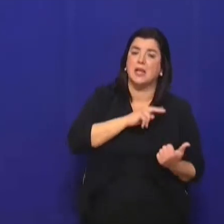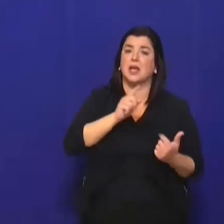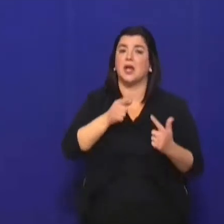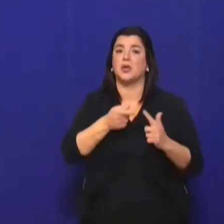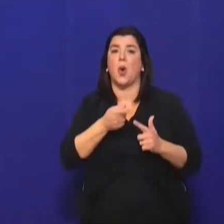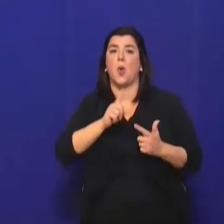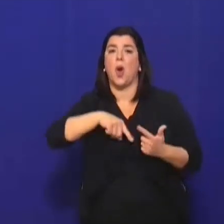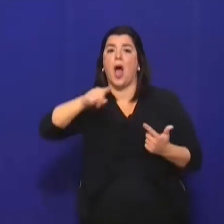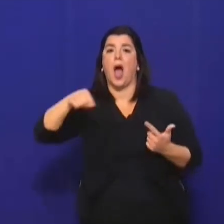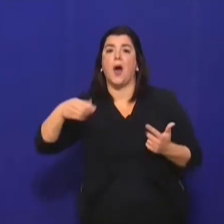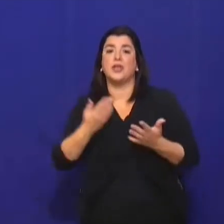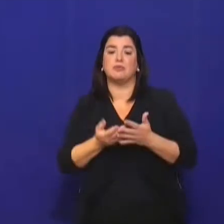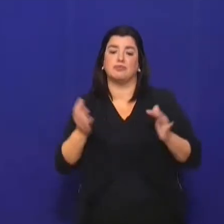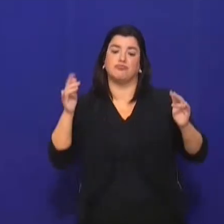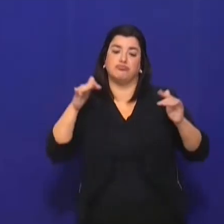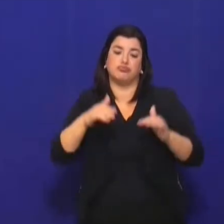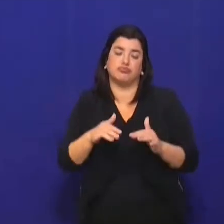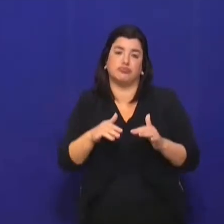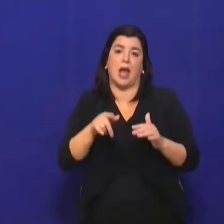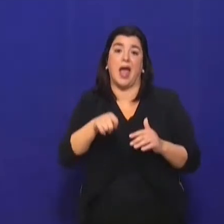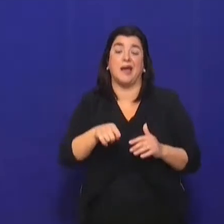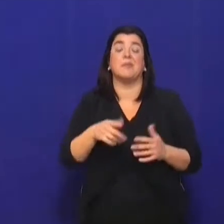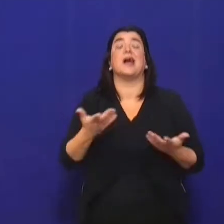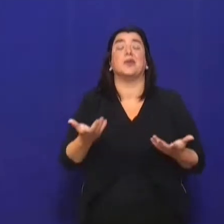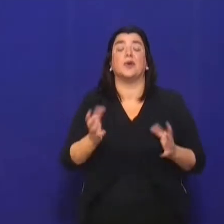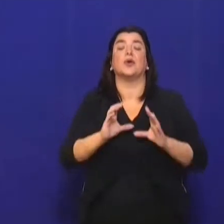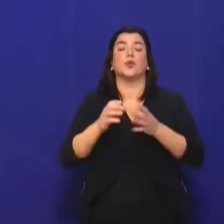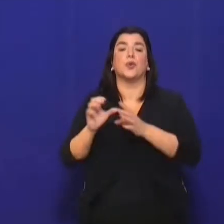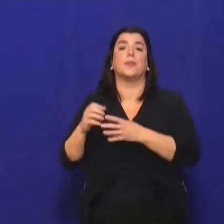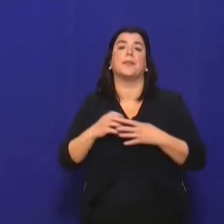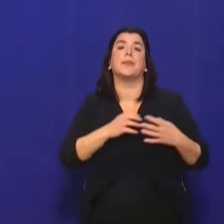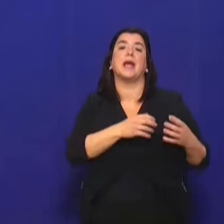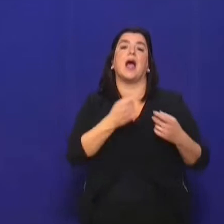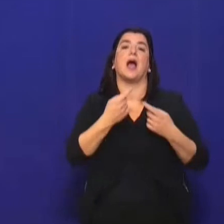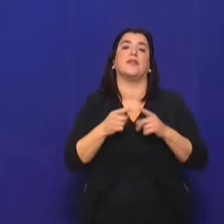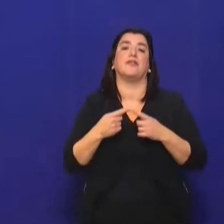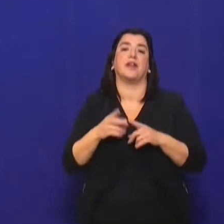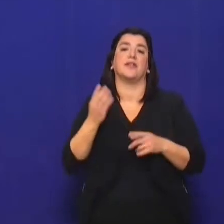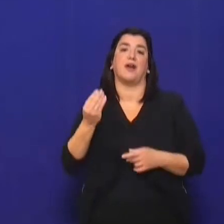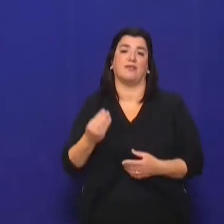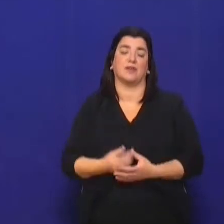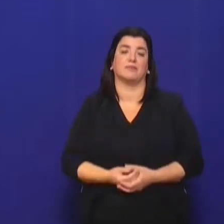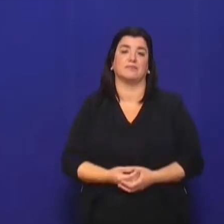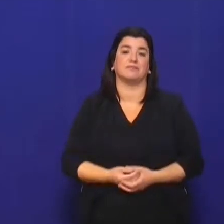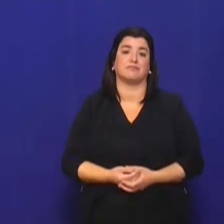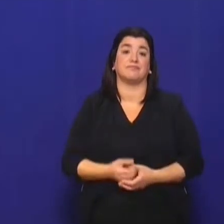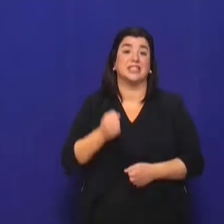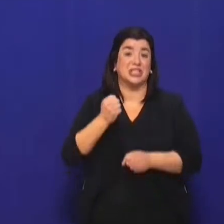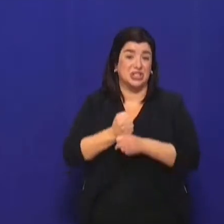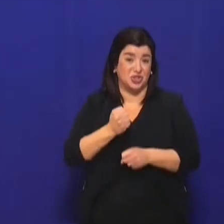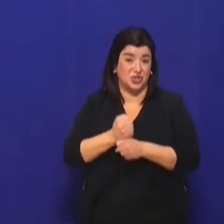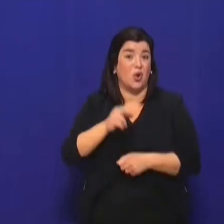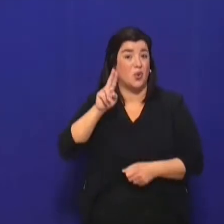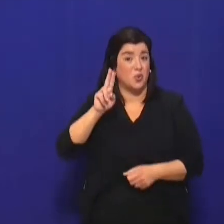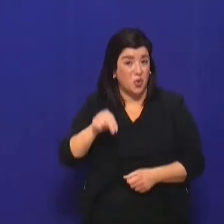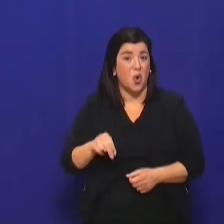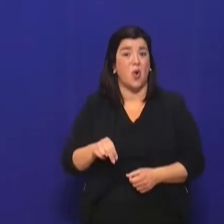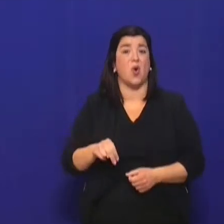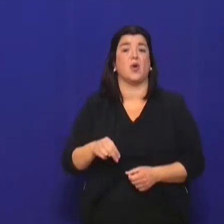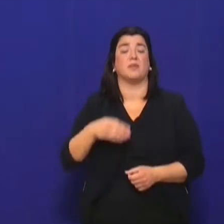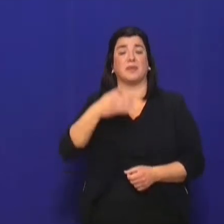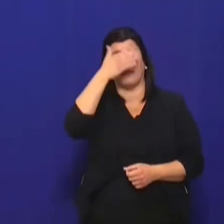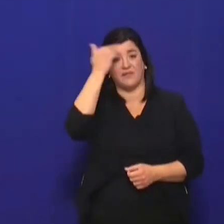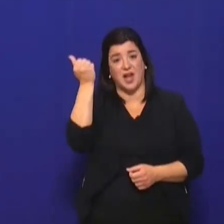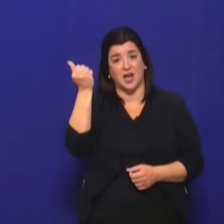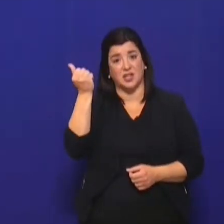biex iltaqgħu hemmhekk u allura kellna numru ta' clusters hemmhekk ukoll. Fuq il-workplace ukoll kellna numru ta' clusters u anka gatherings